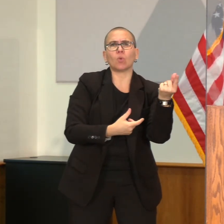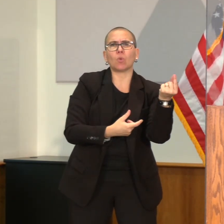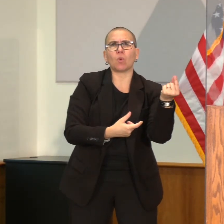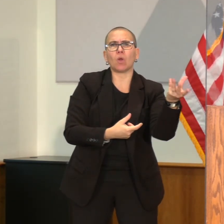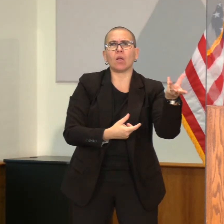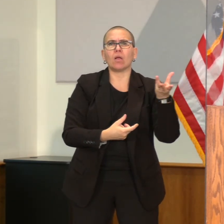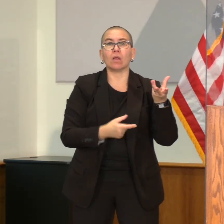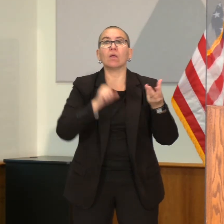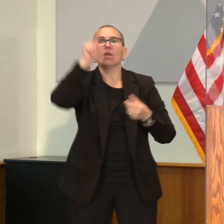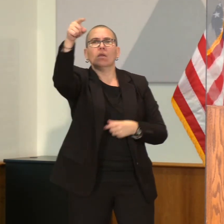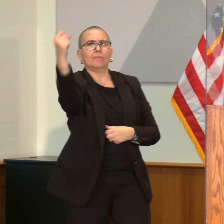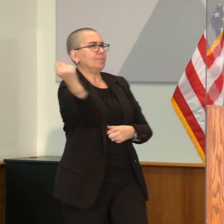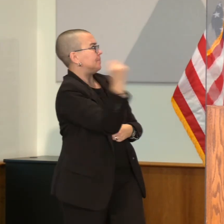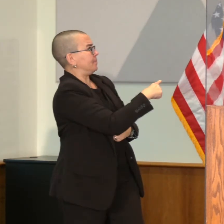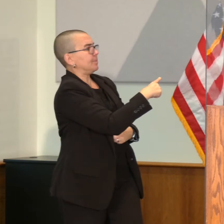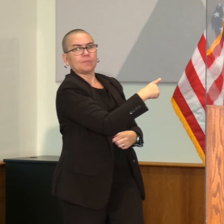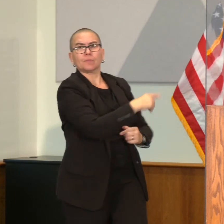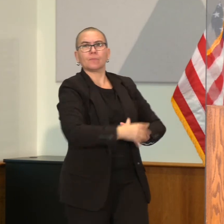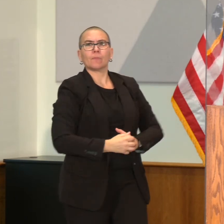Bellow.